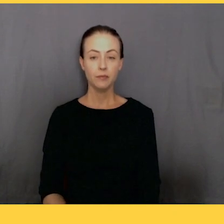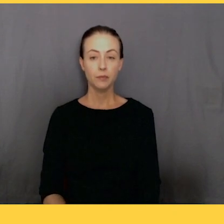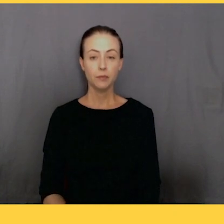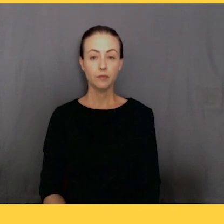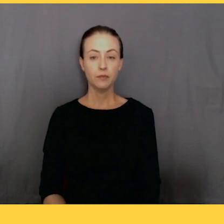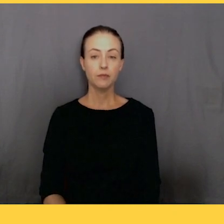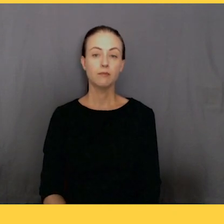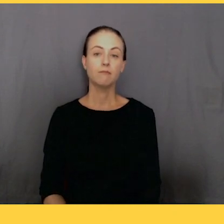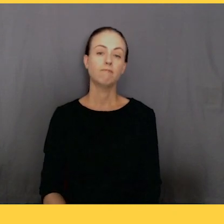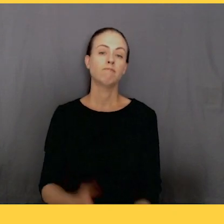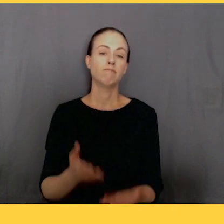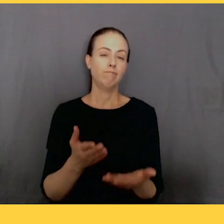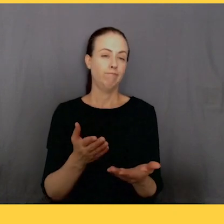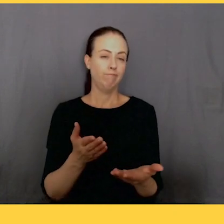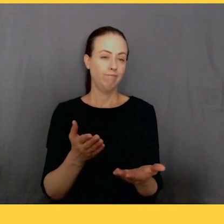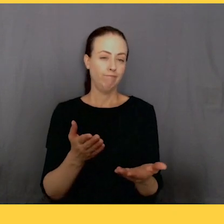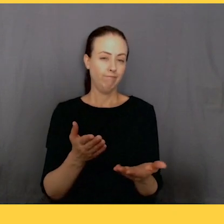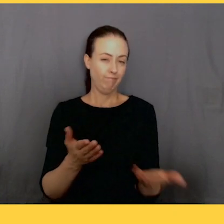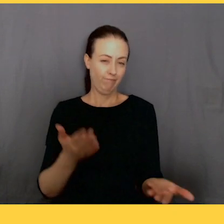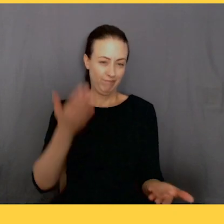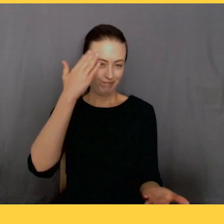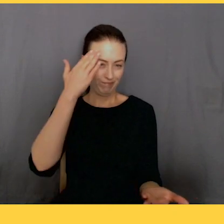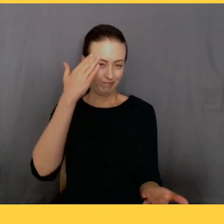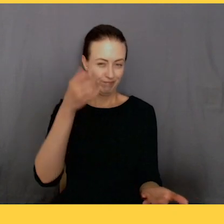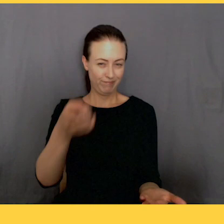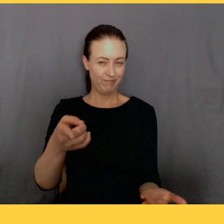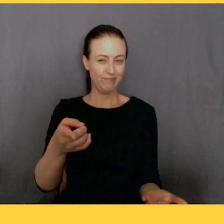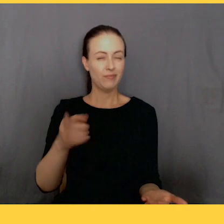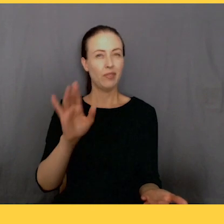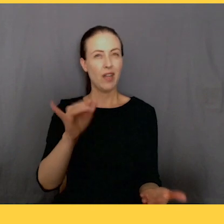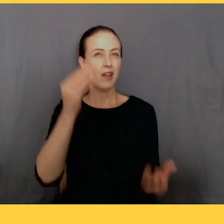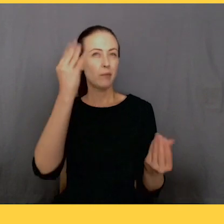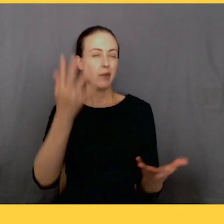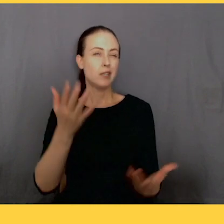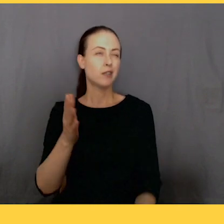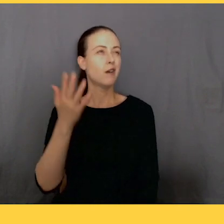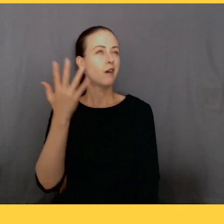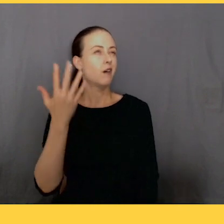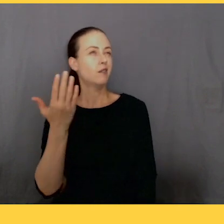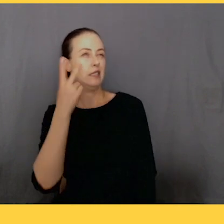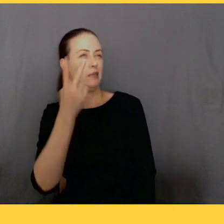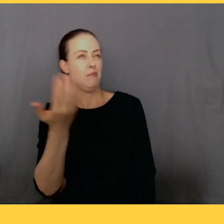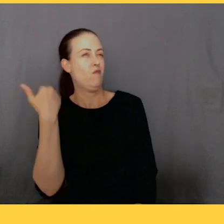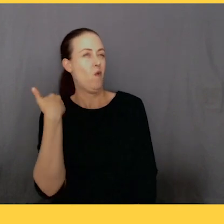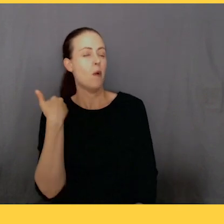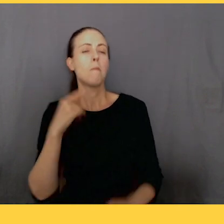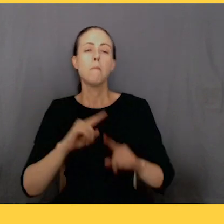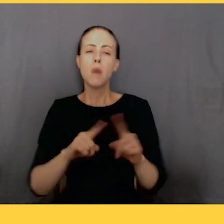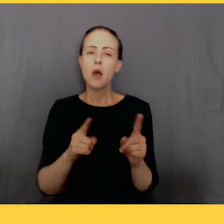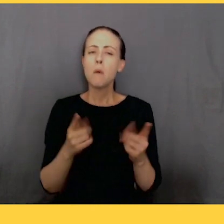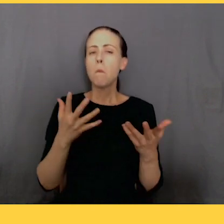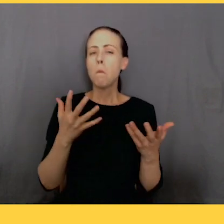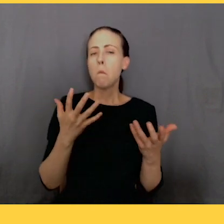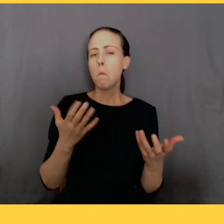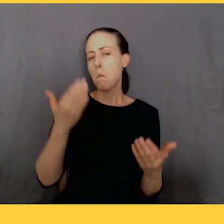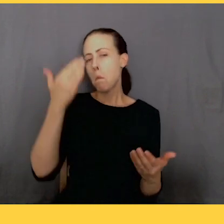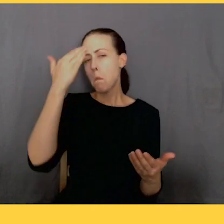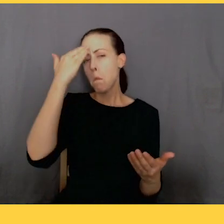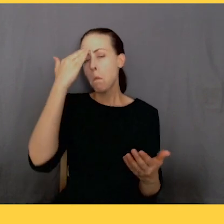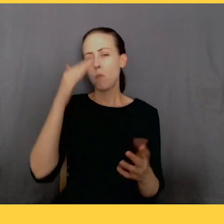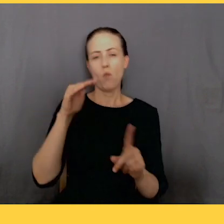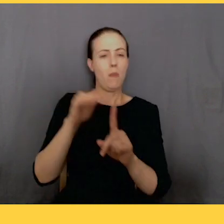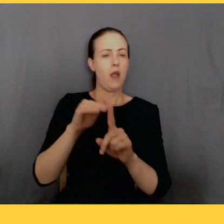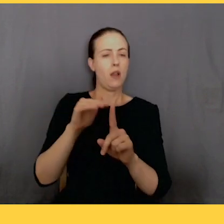I know this area is very familiar with wildfires and preparedness, but I wanted to take a moment to remind us all of a few safety